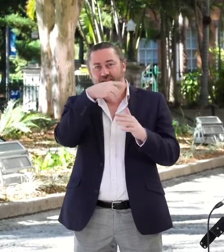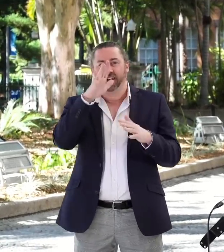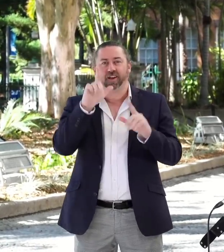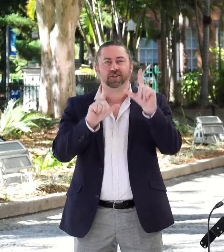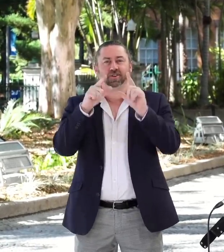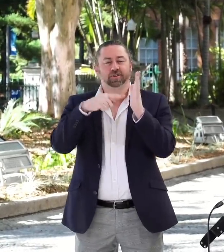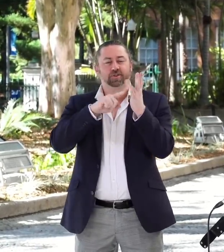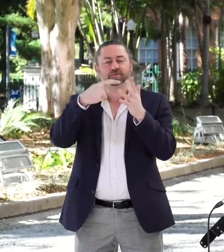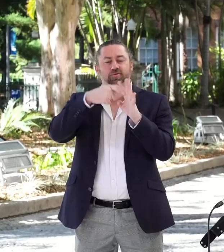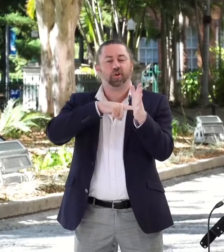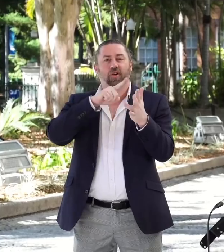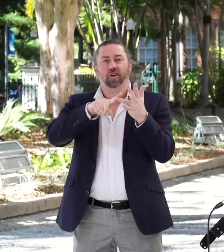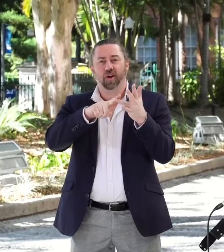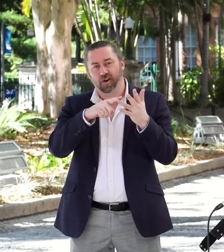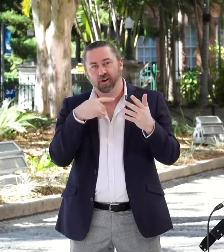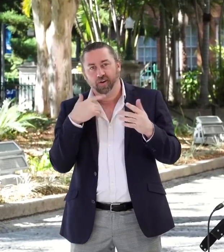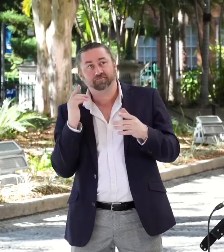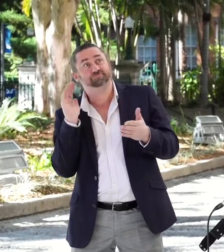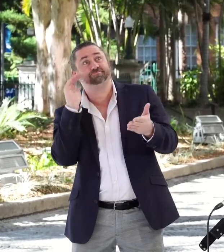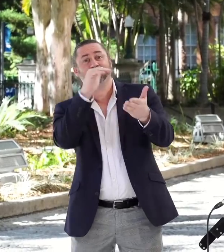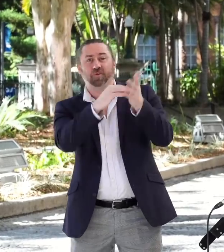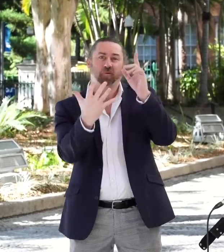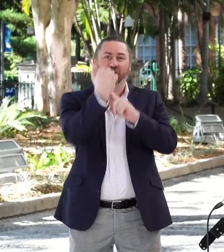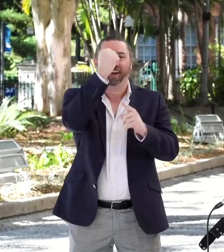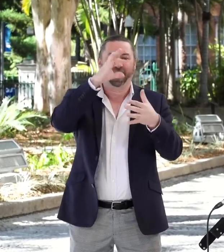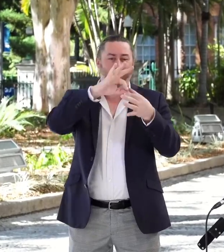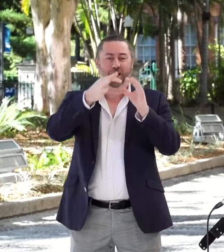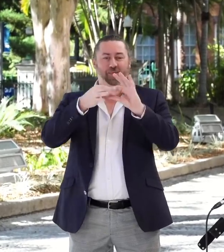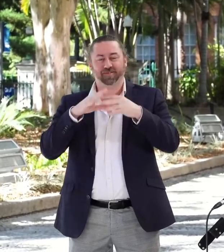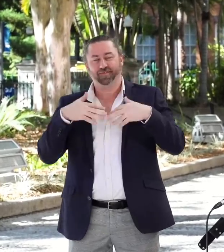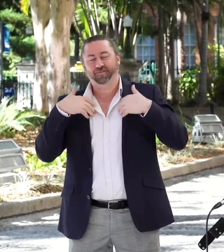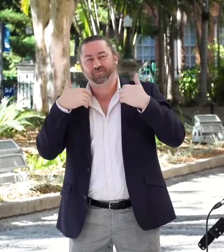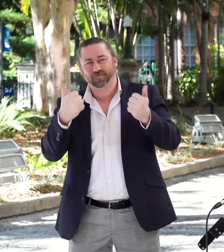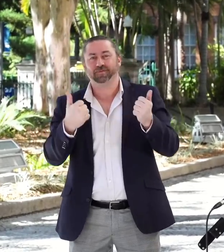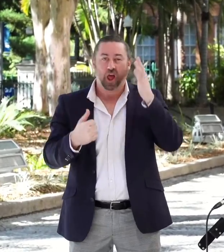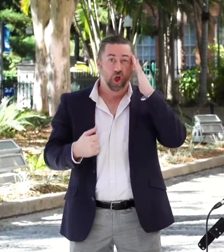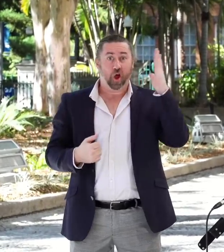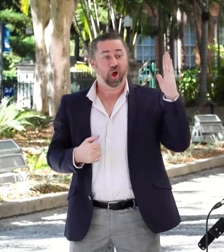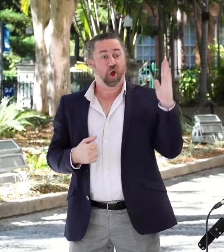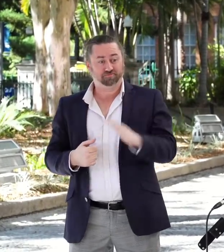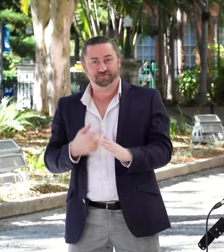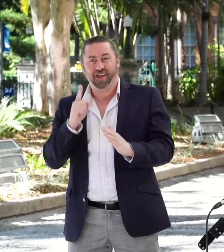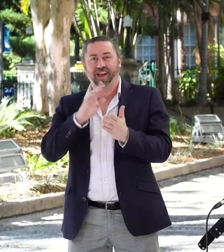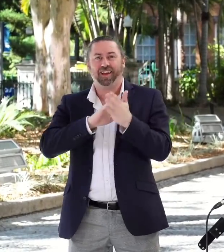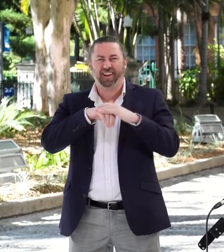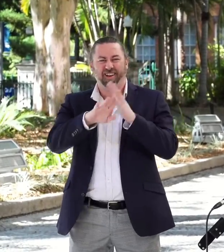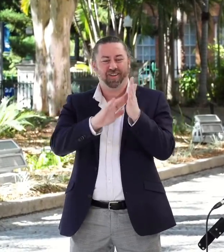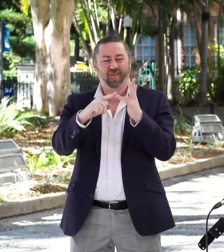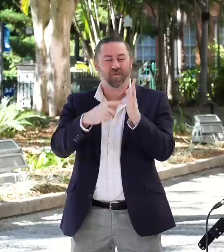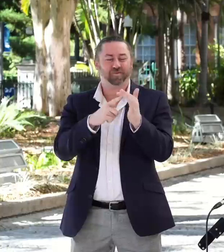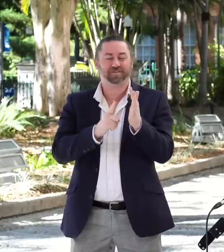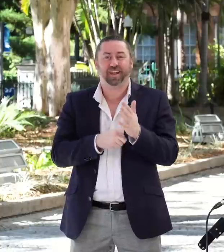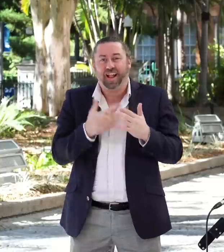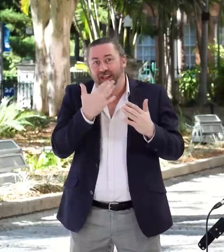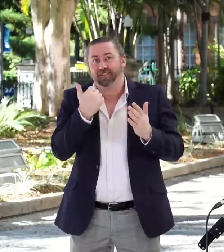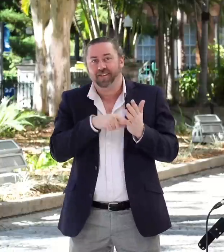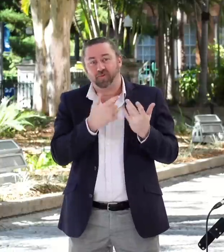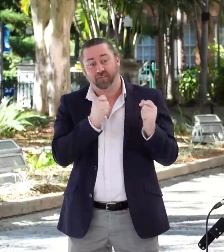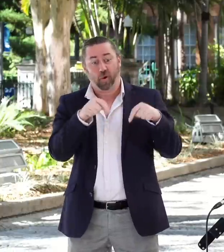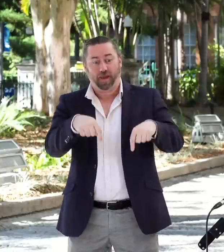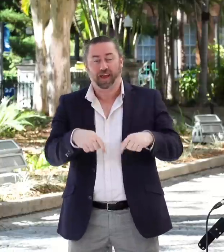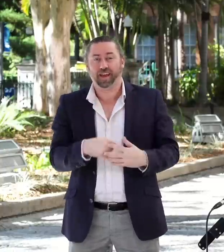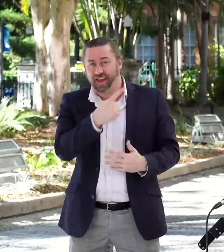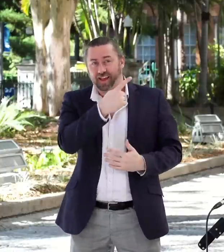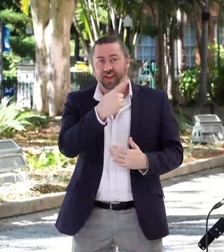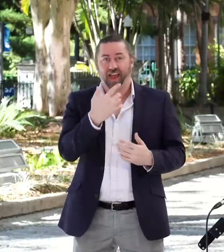to Tokyo, of course, securing the Brisbane Olympics for 2032. And it was great to have the Premier chairing our